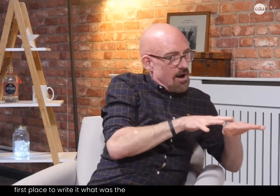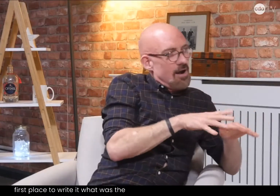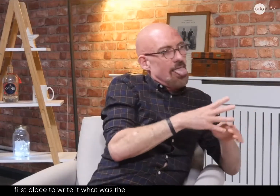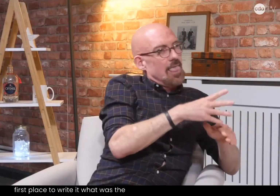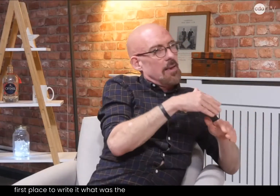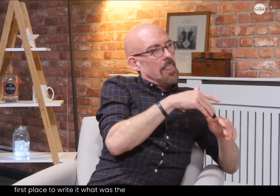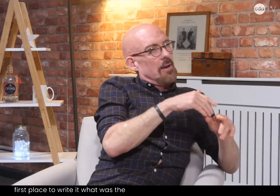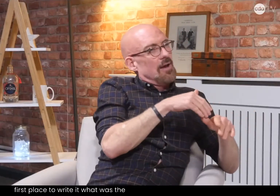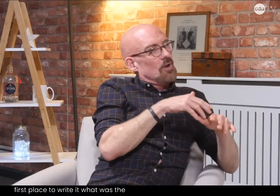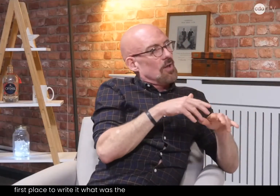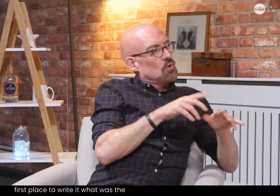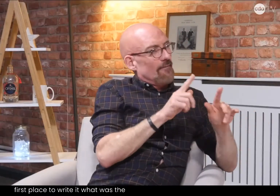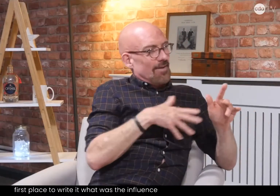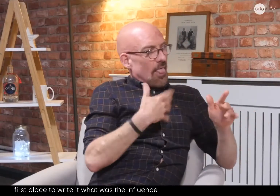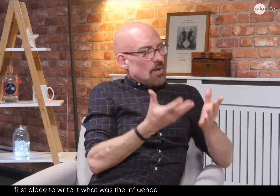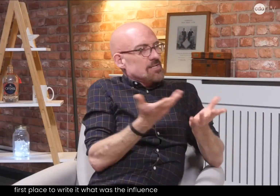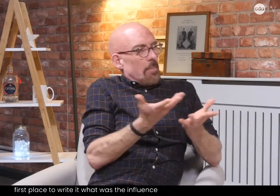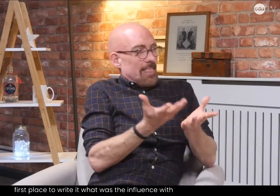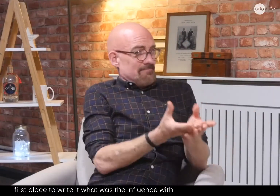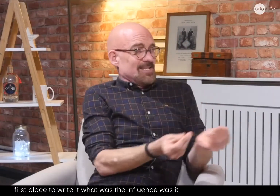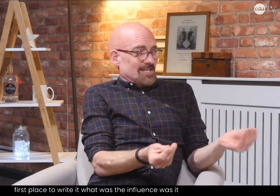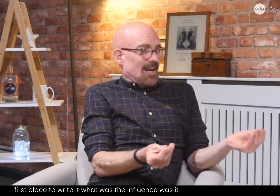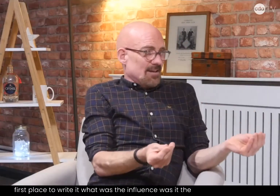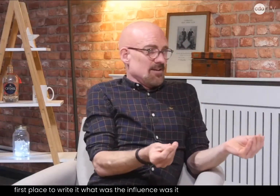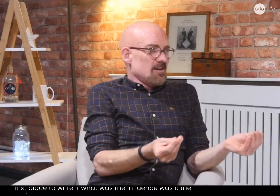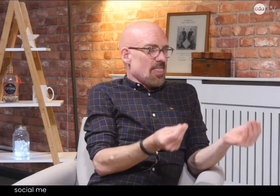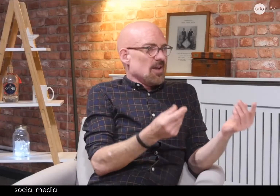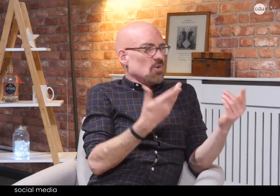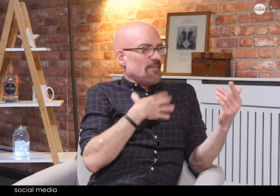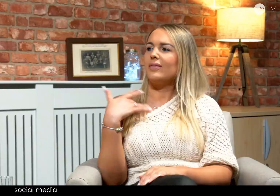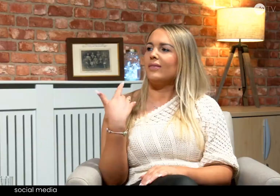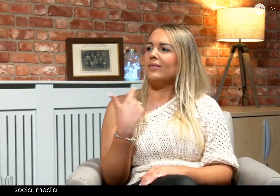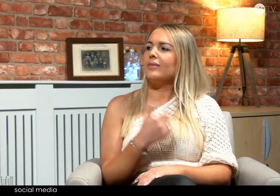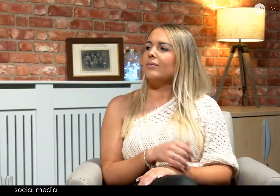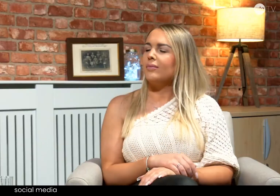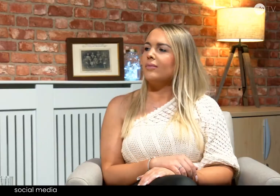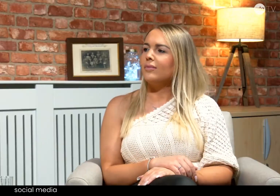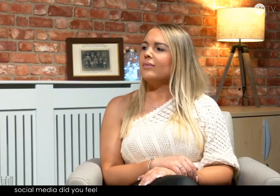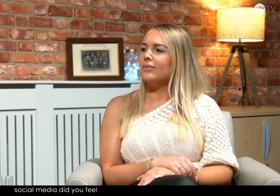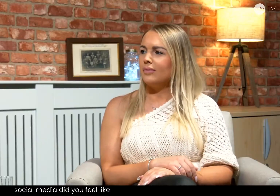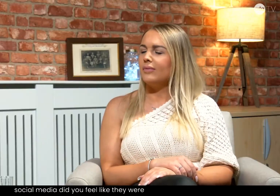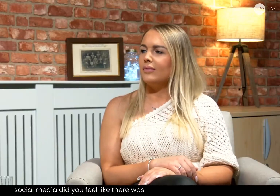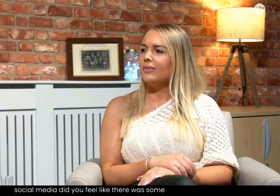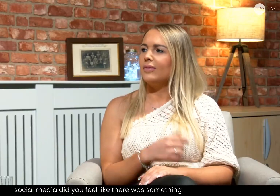influence? Was it the social media? Did you feel like there was something missing? What was it?